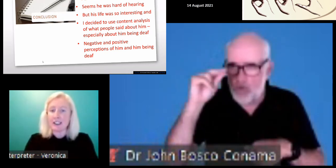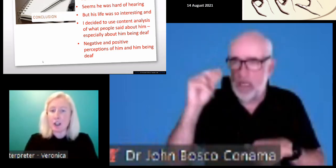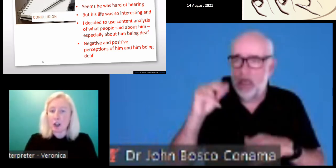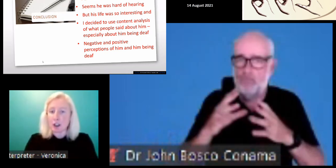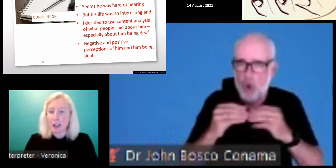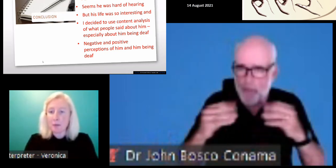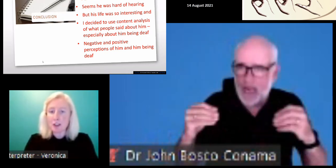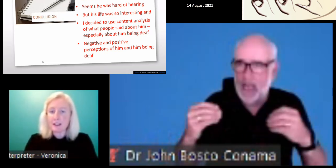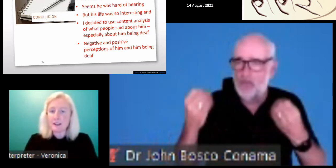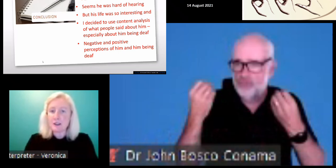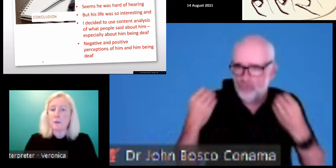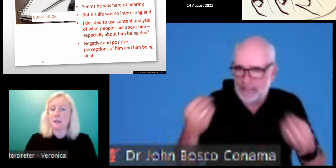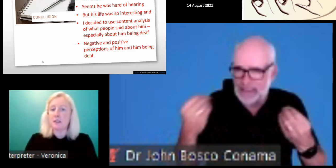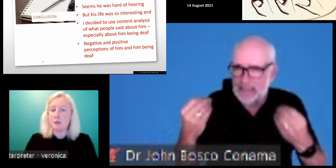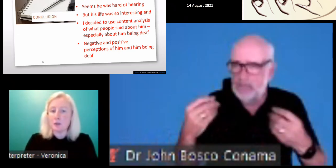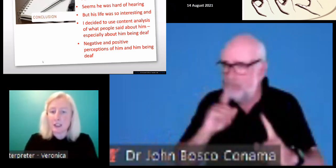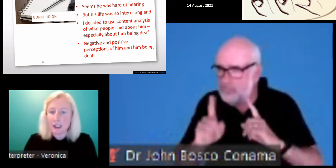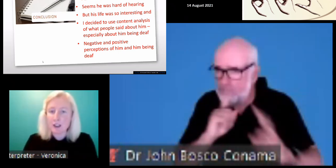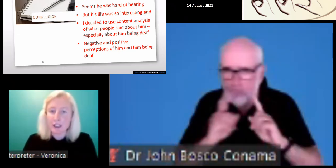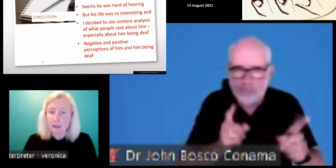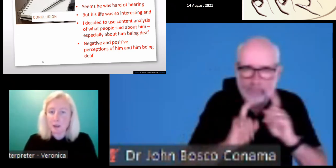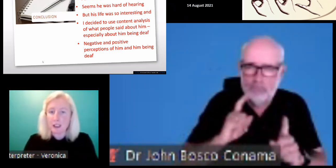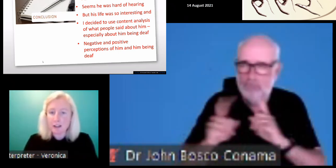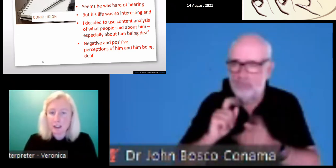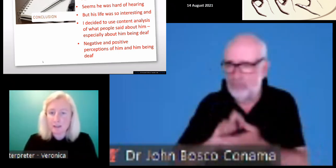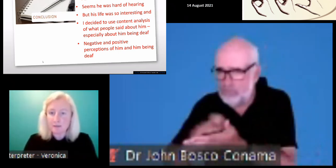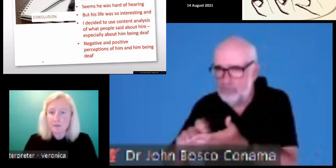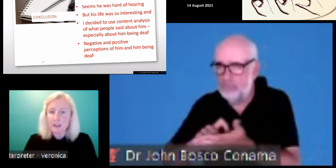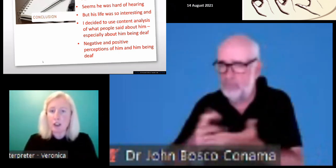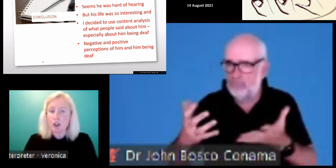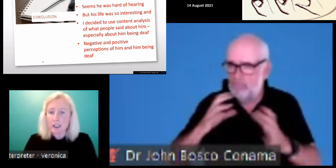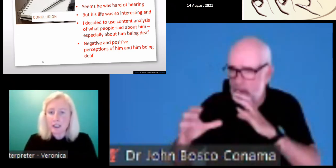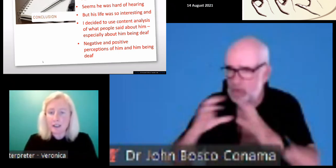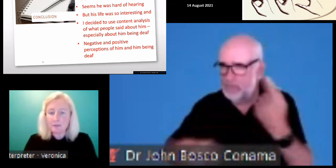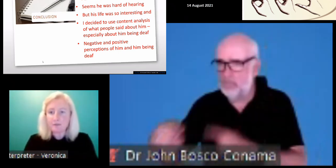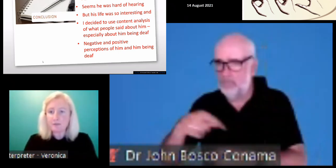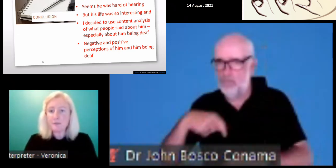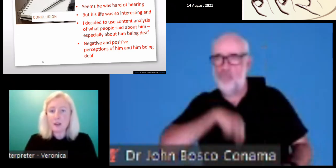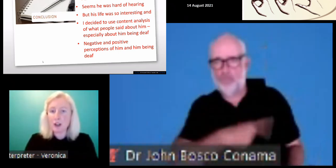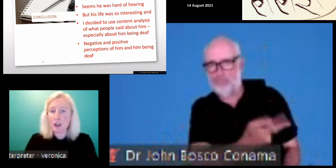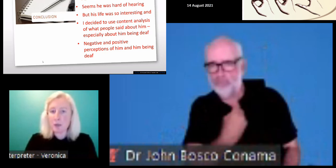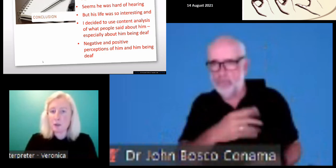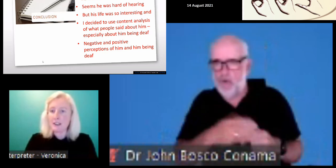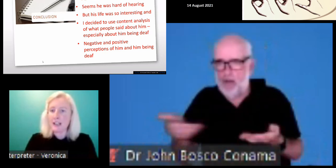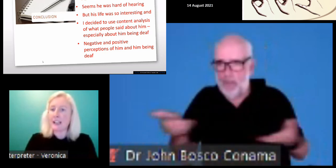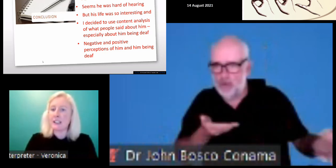in other languages, was able to communicate in Bulgarian, Greek, other languages, and he